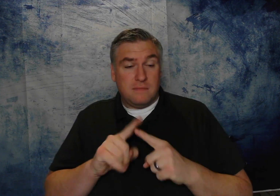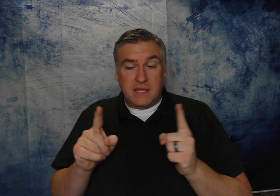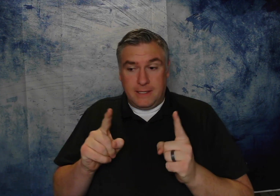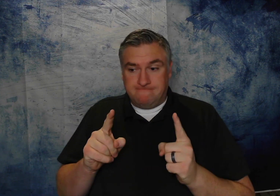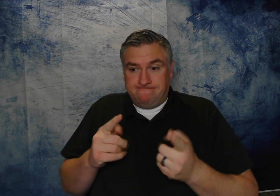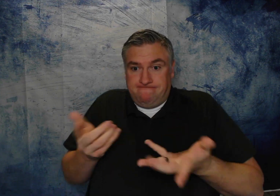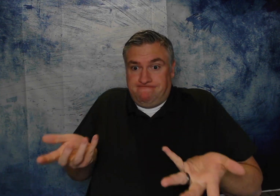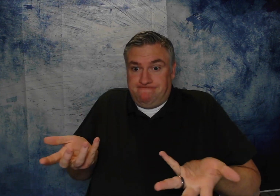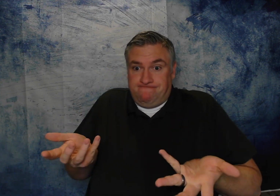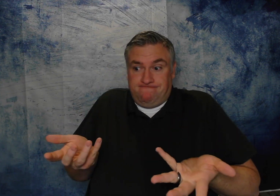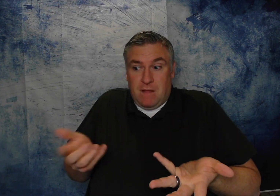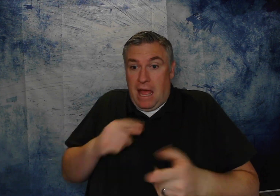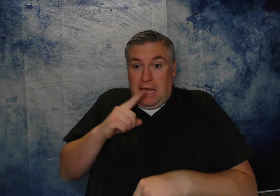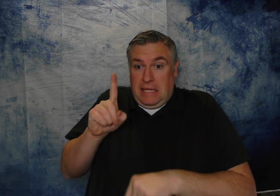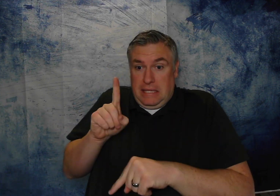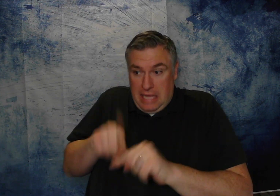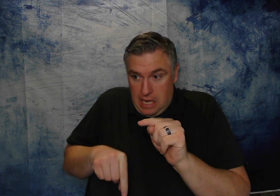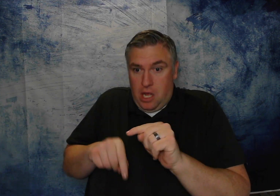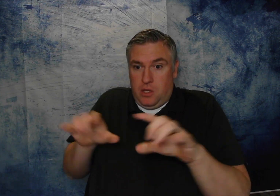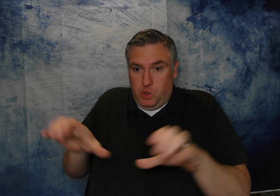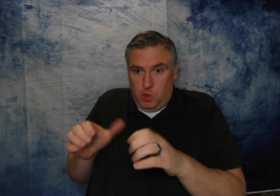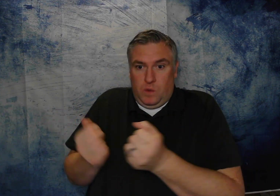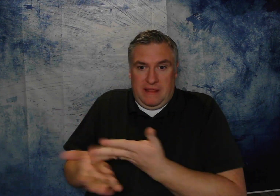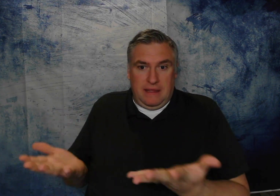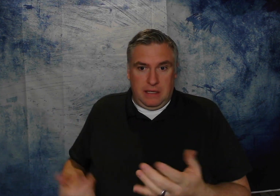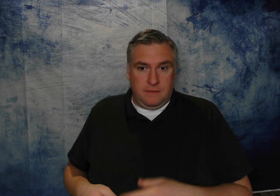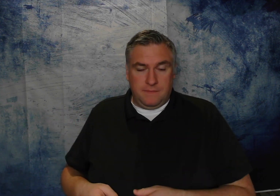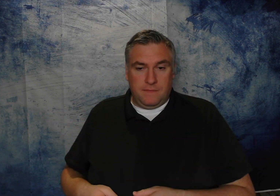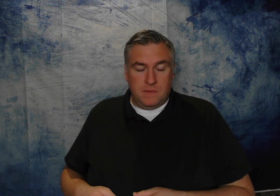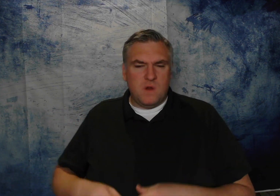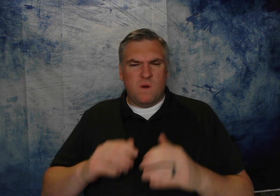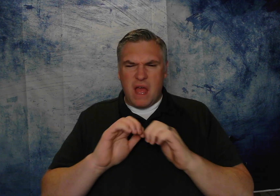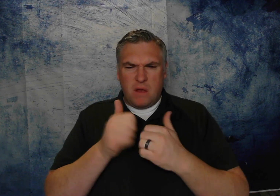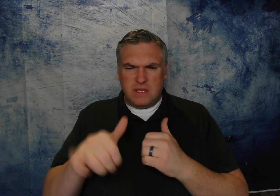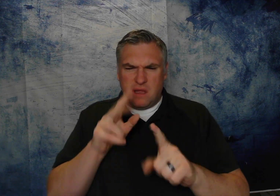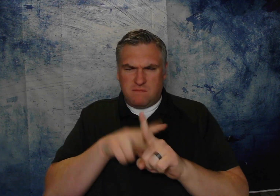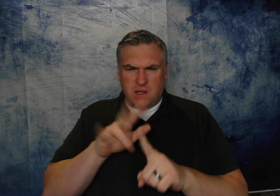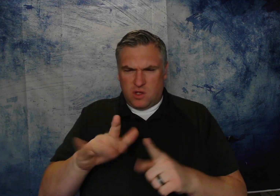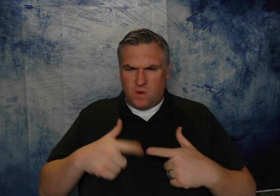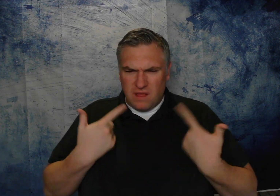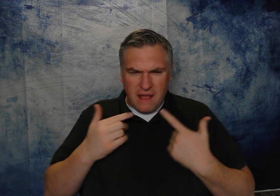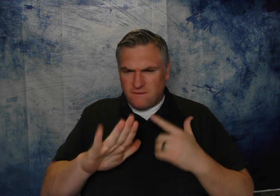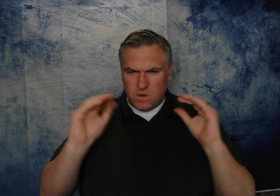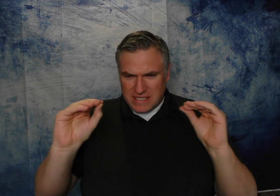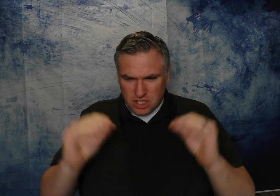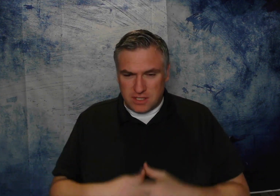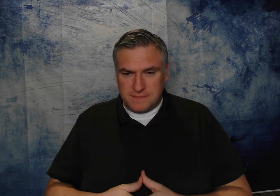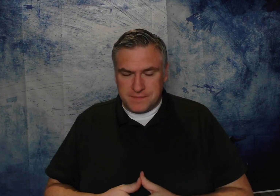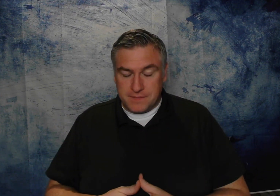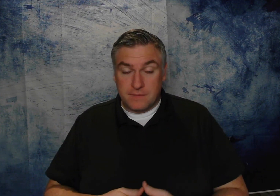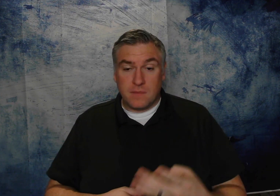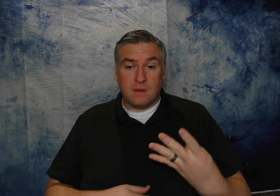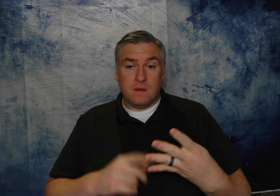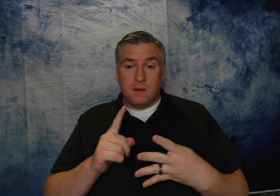It's sad, but it's going to happen. I cannot do anything. So how does that apply to your life, your